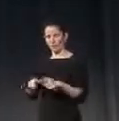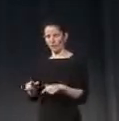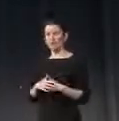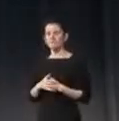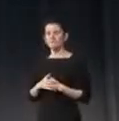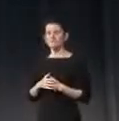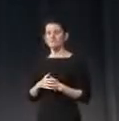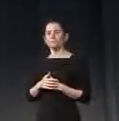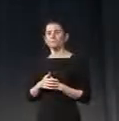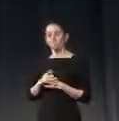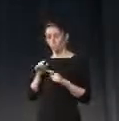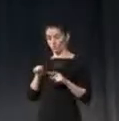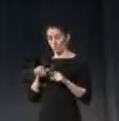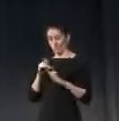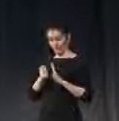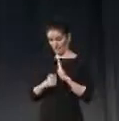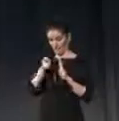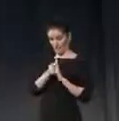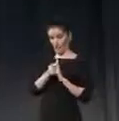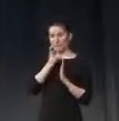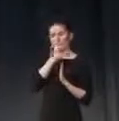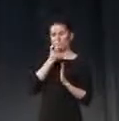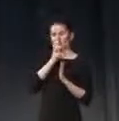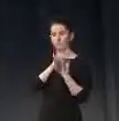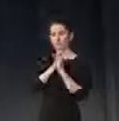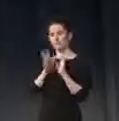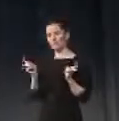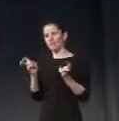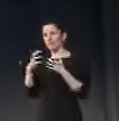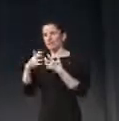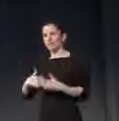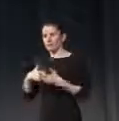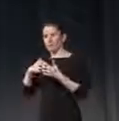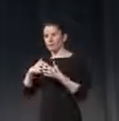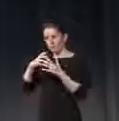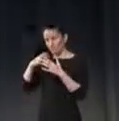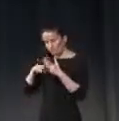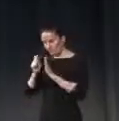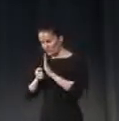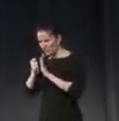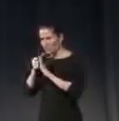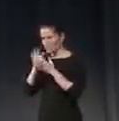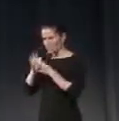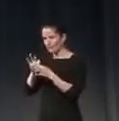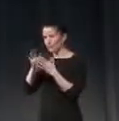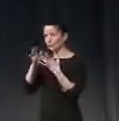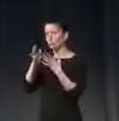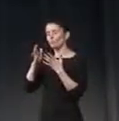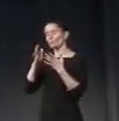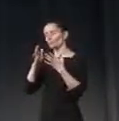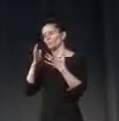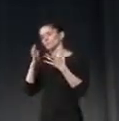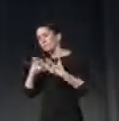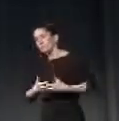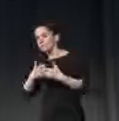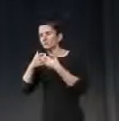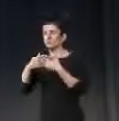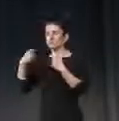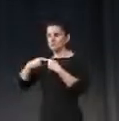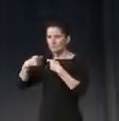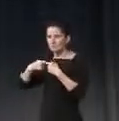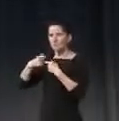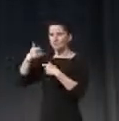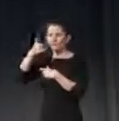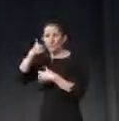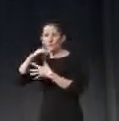to be mechanized in this period, continuing into phases of electrification and automation with the telephone and other electroacoustic